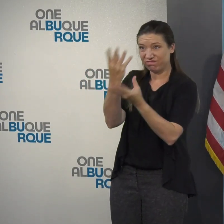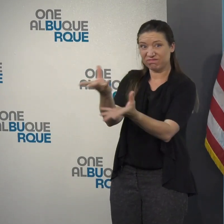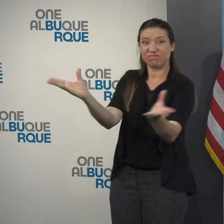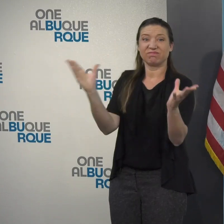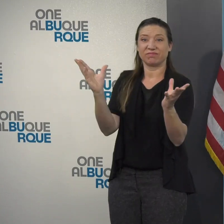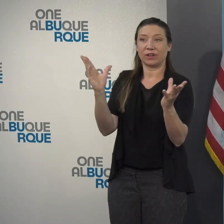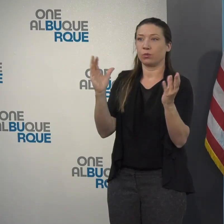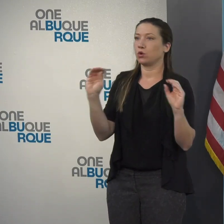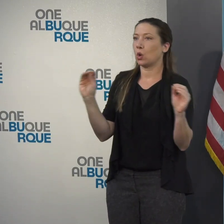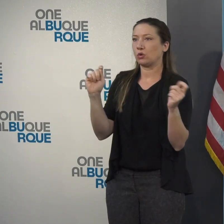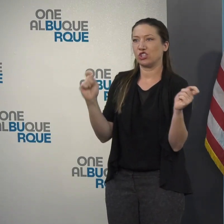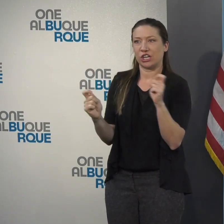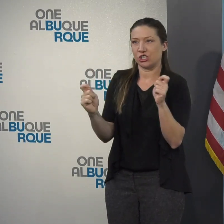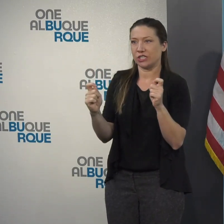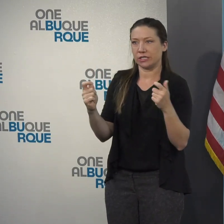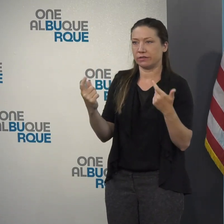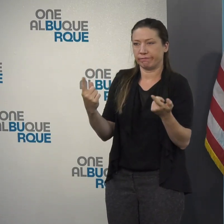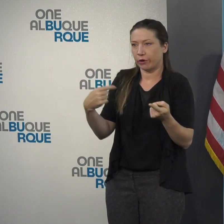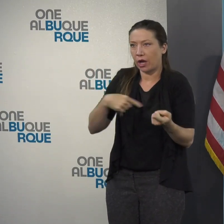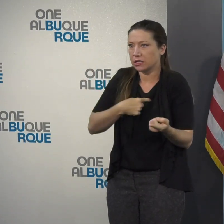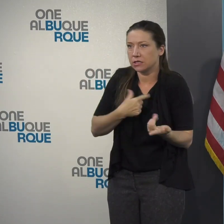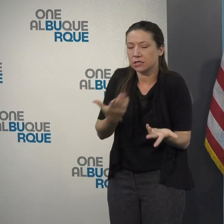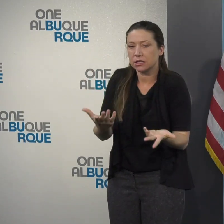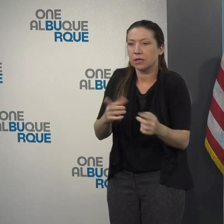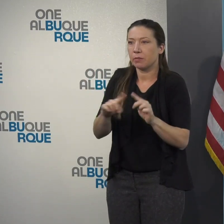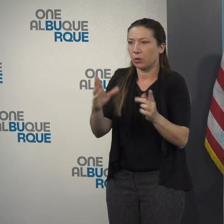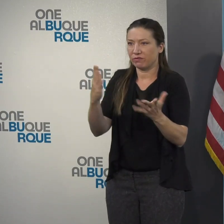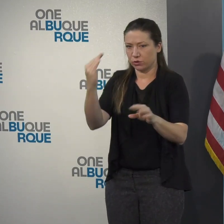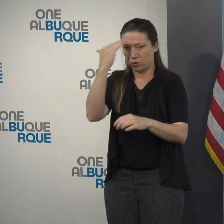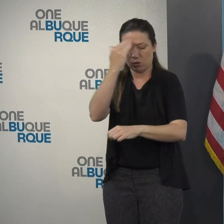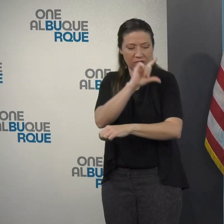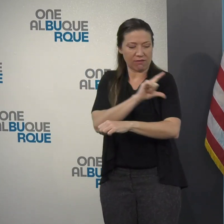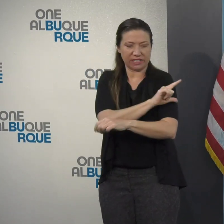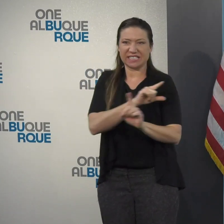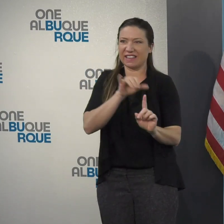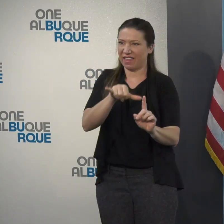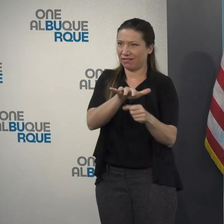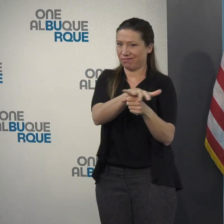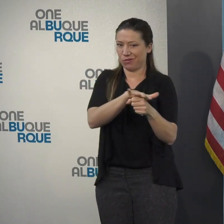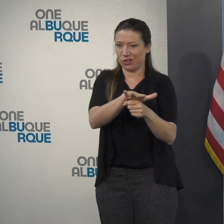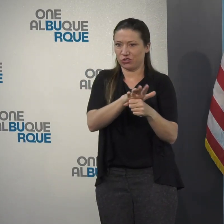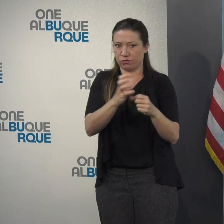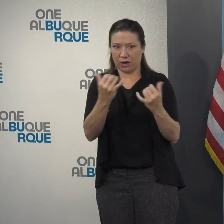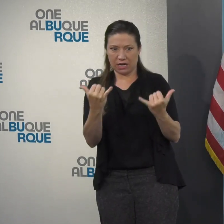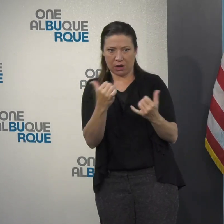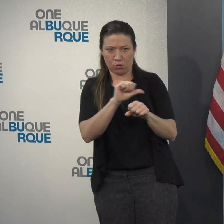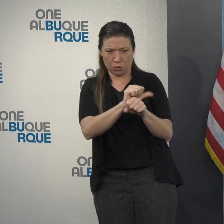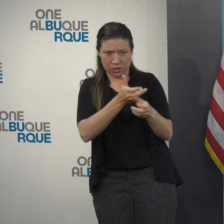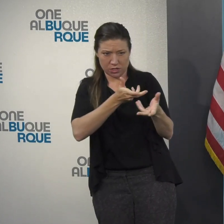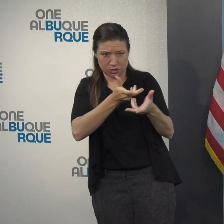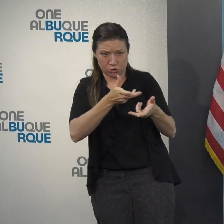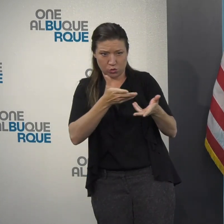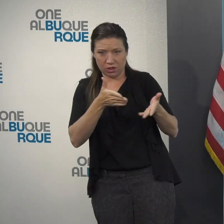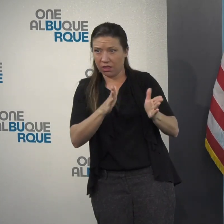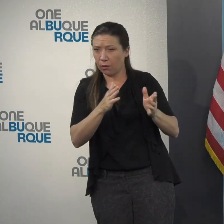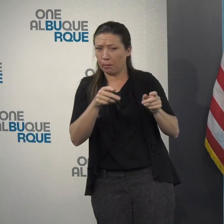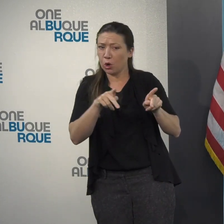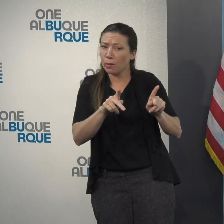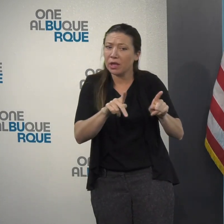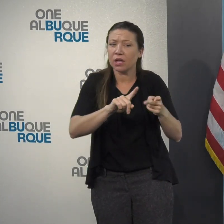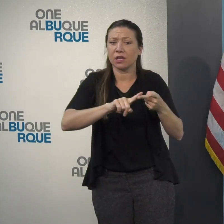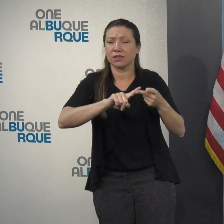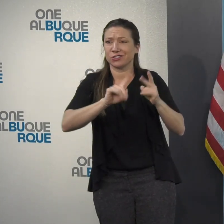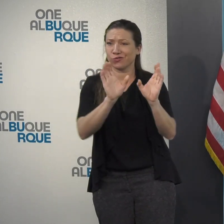do know Loveless, of course, is on target, and we're working with them on that sort of the permitting, the certifications, which is really the easy